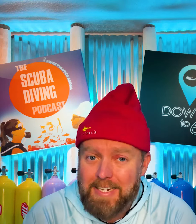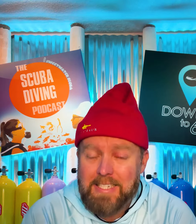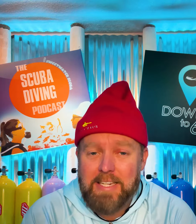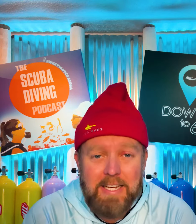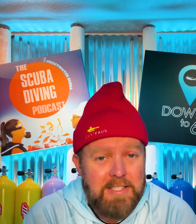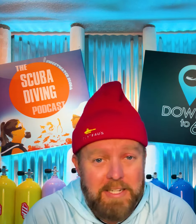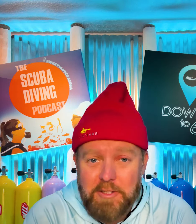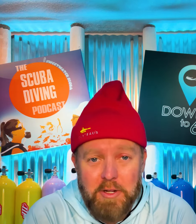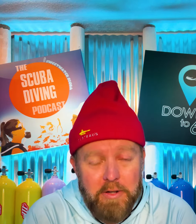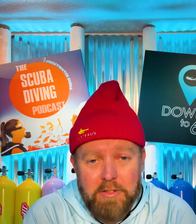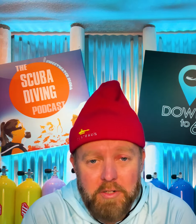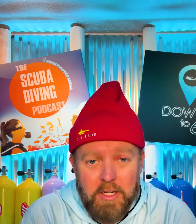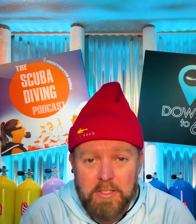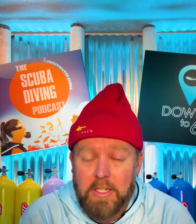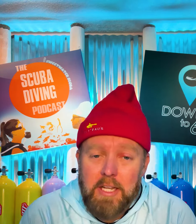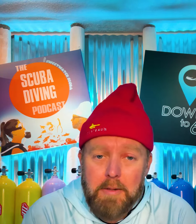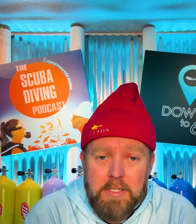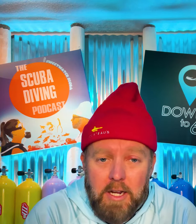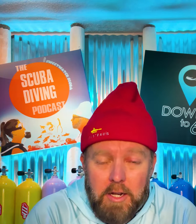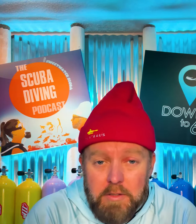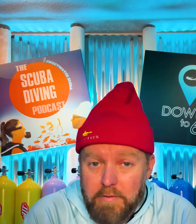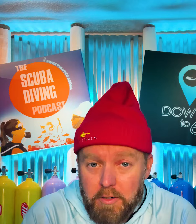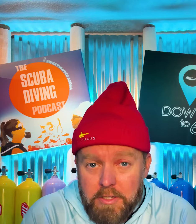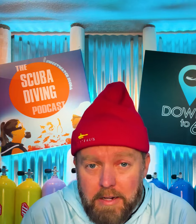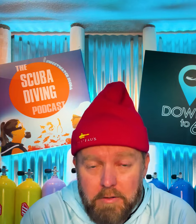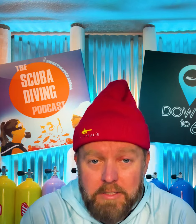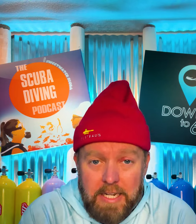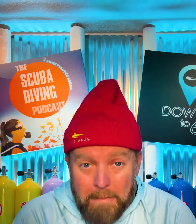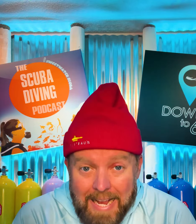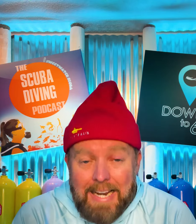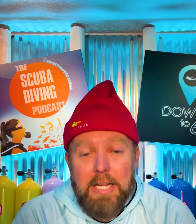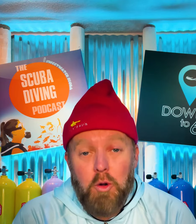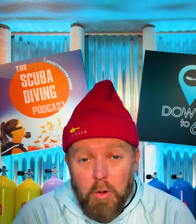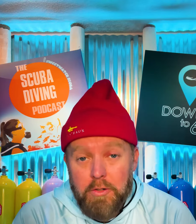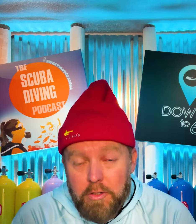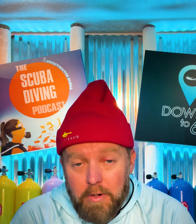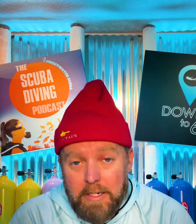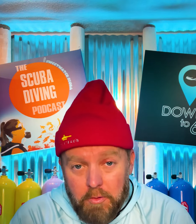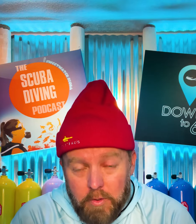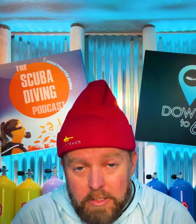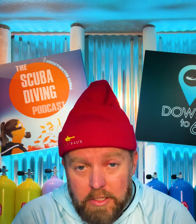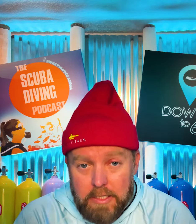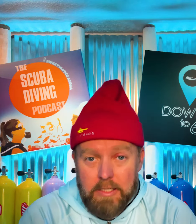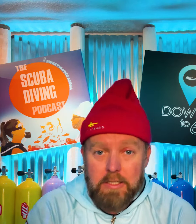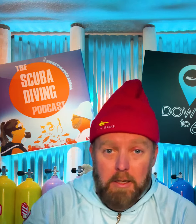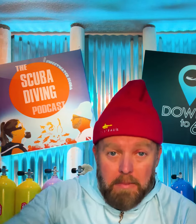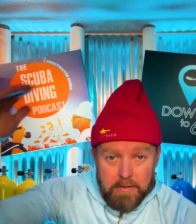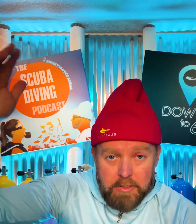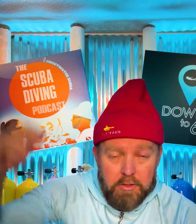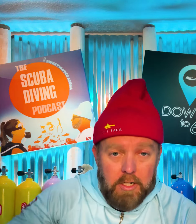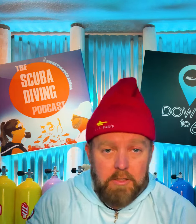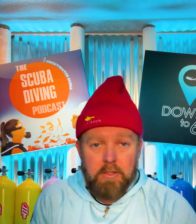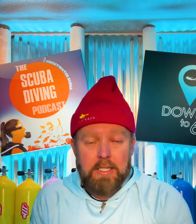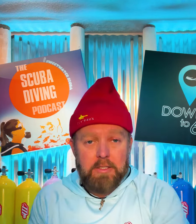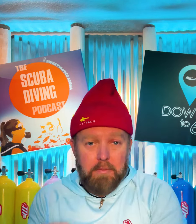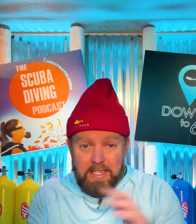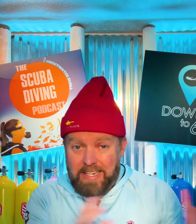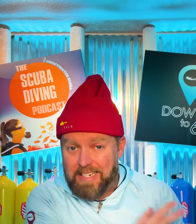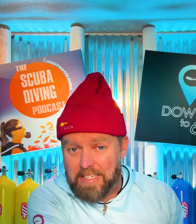next guest needs no introduction. Thomas Cock was the first ever deaf Hattie course director, which is above instructor. That's somebody that can take